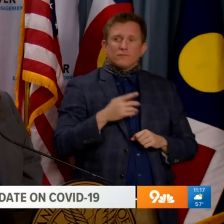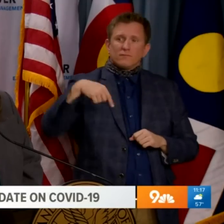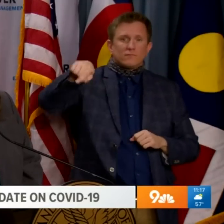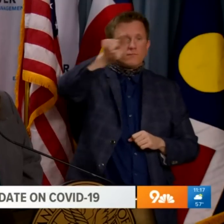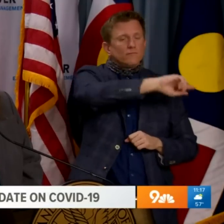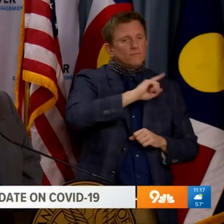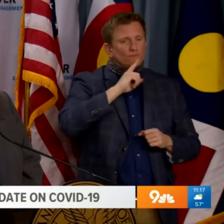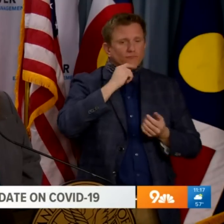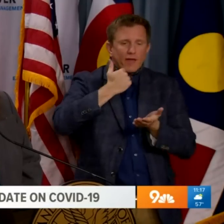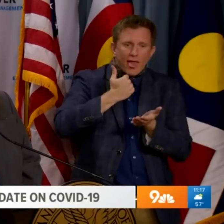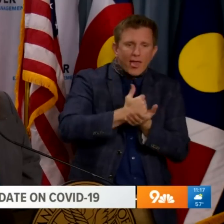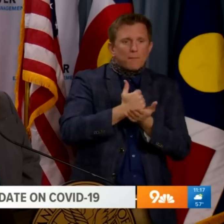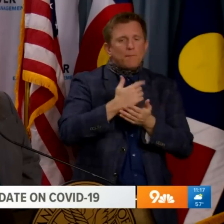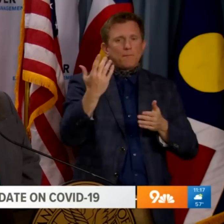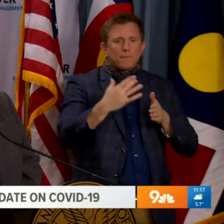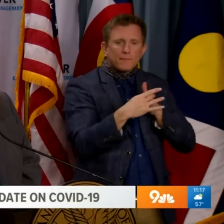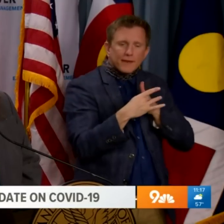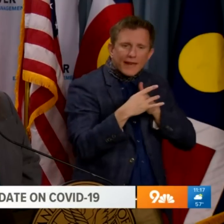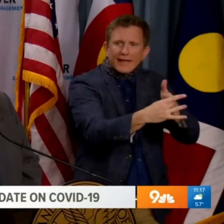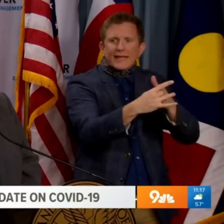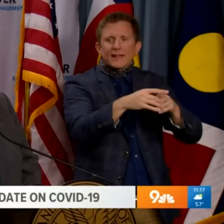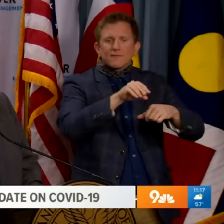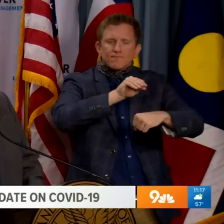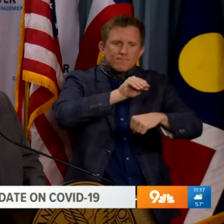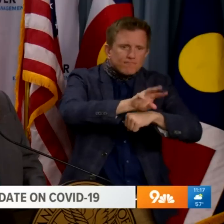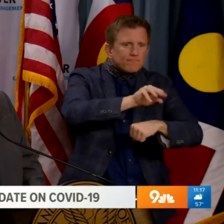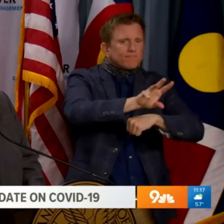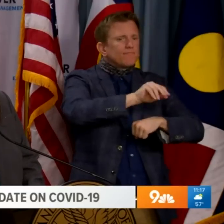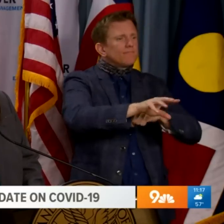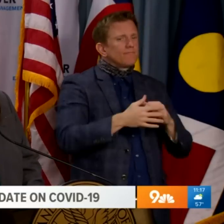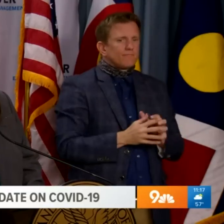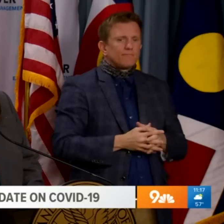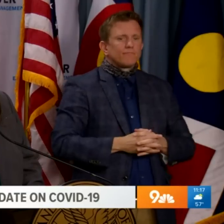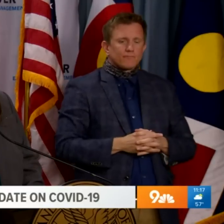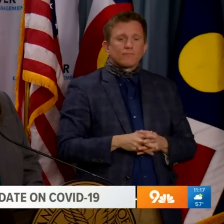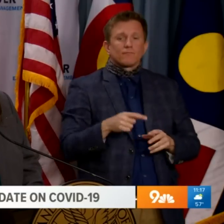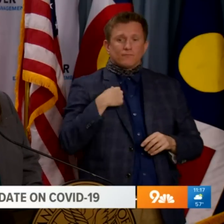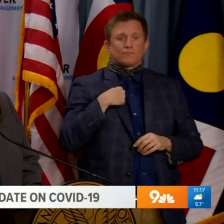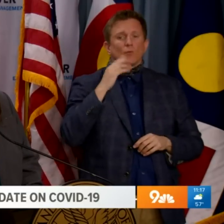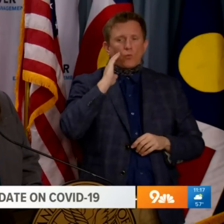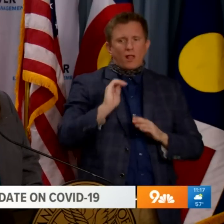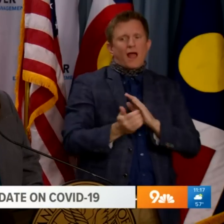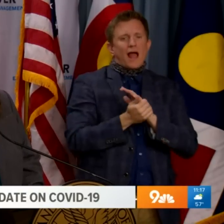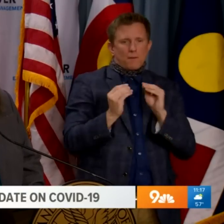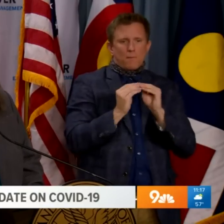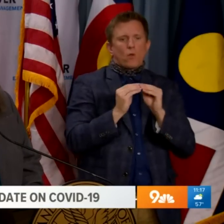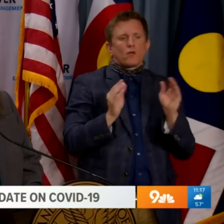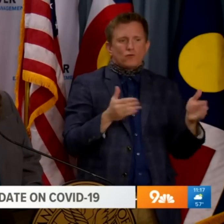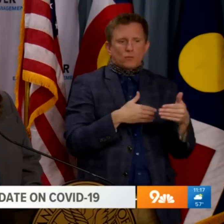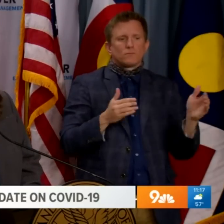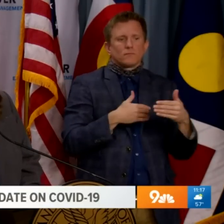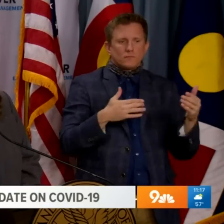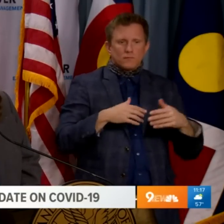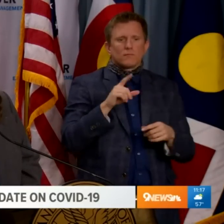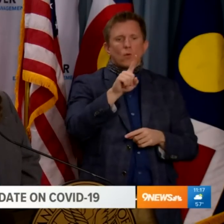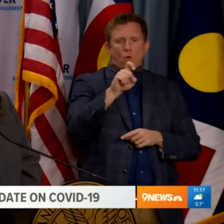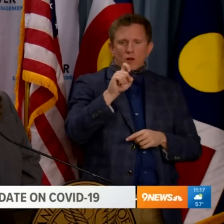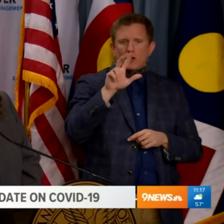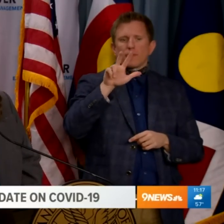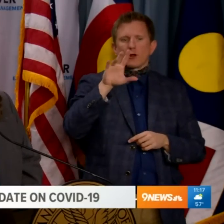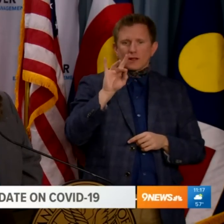our National Guard who are serving such an important role at long-time existing overnight shelters and day shelters, and at